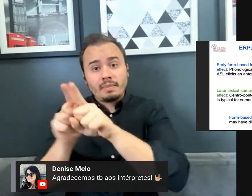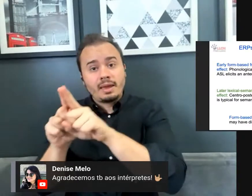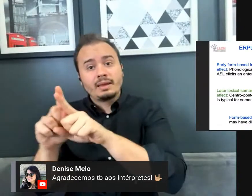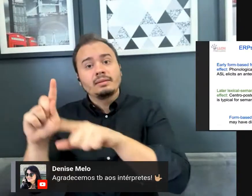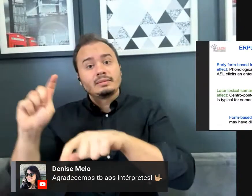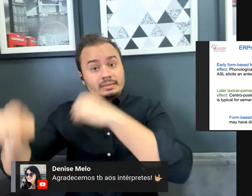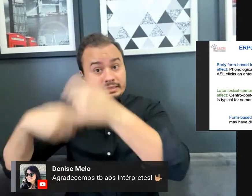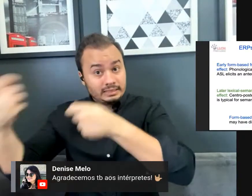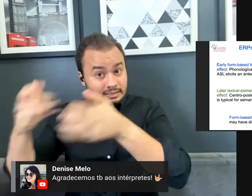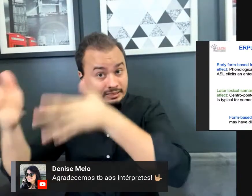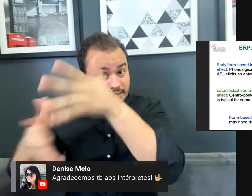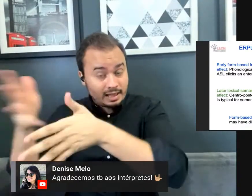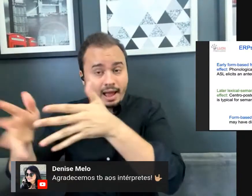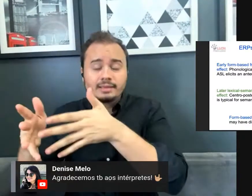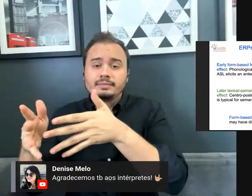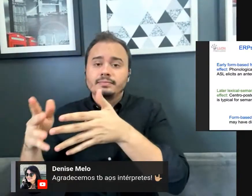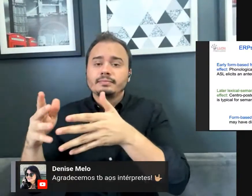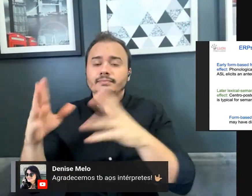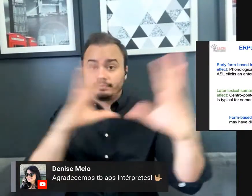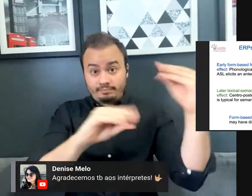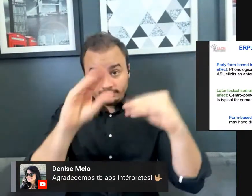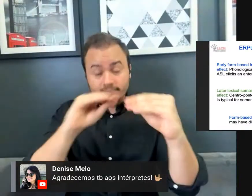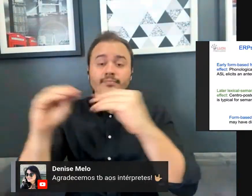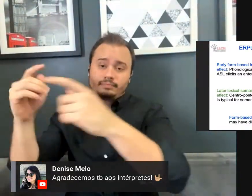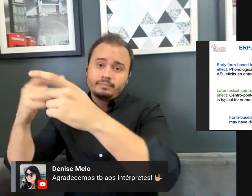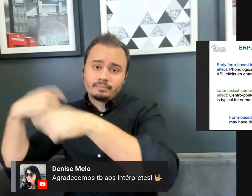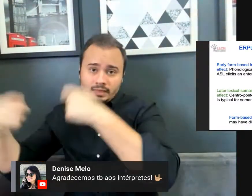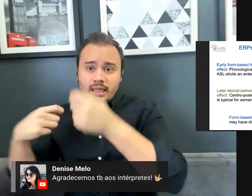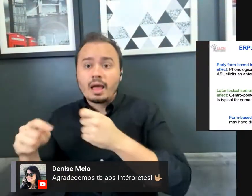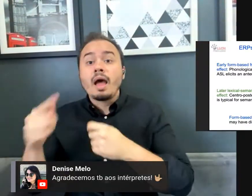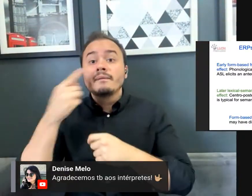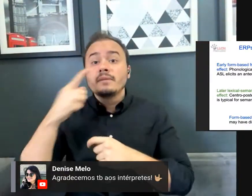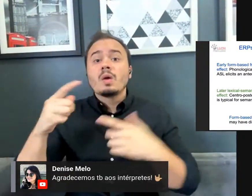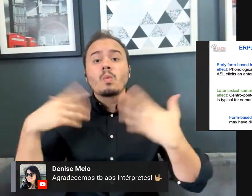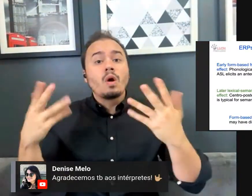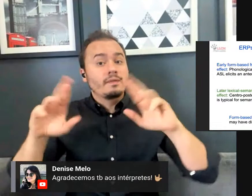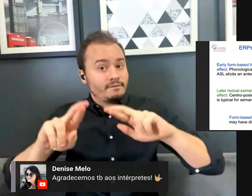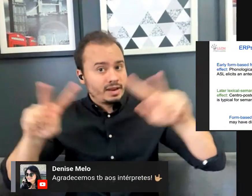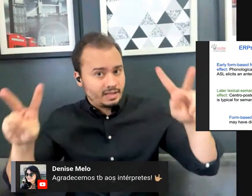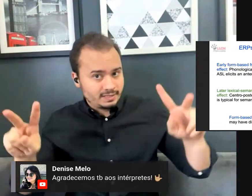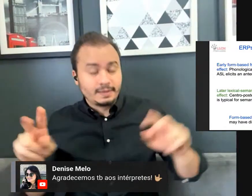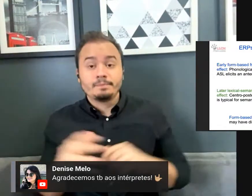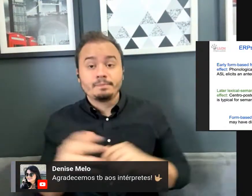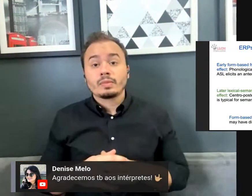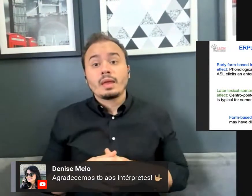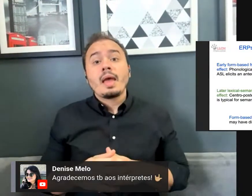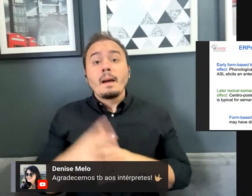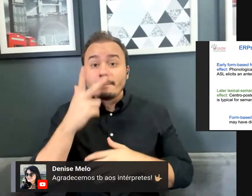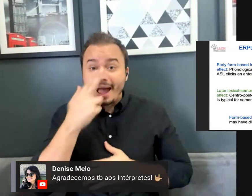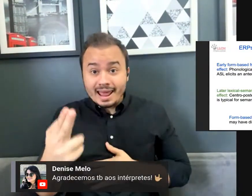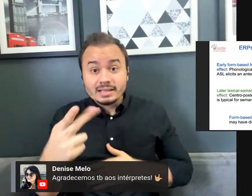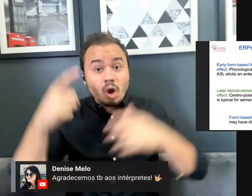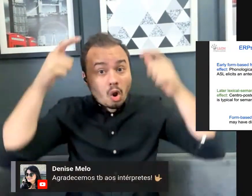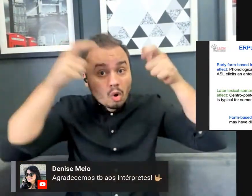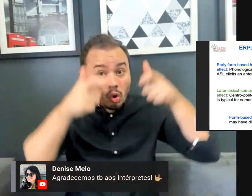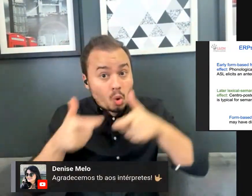lexical frequency effects for spoken language are similar in location and